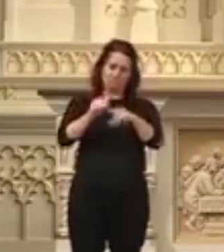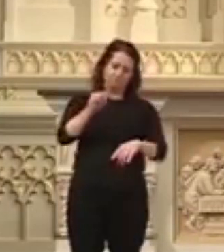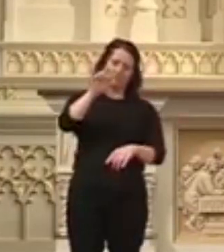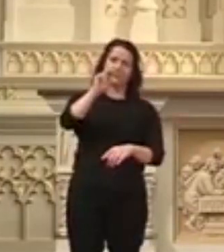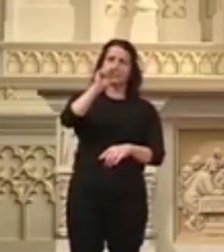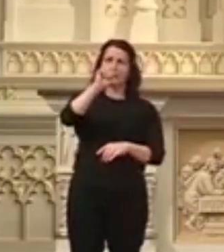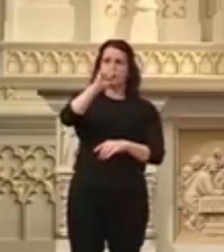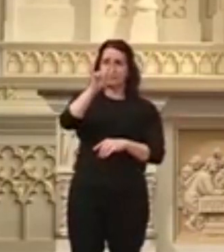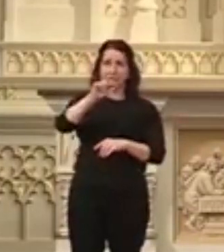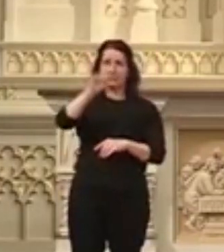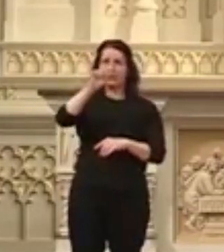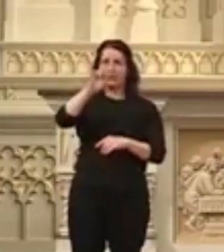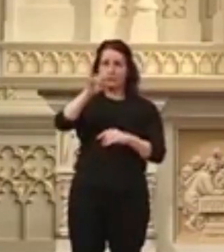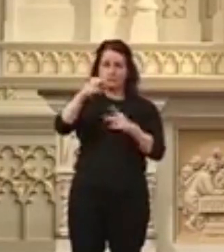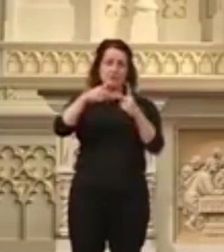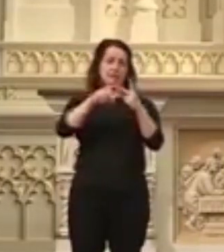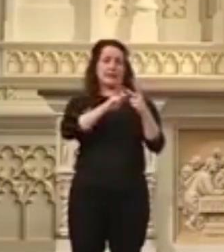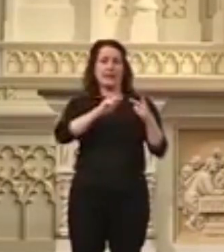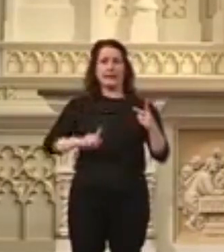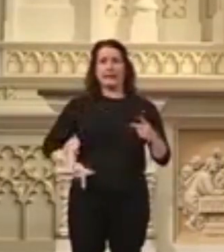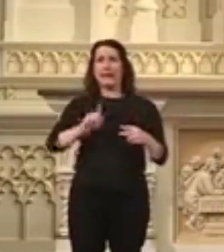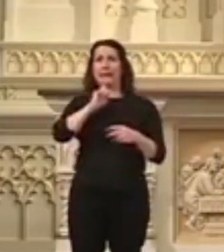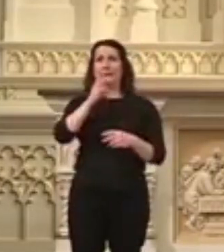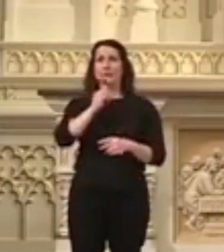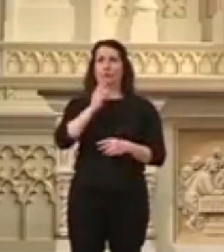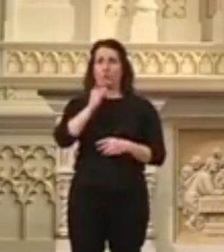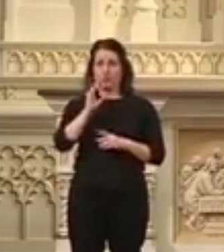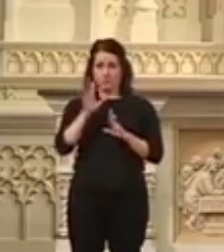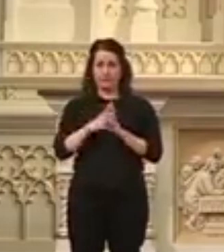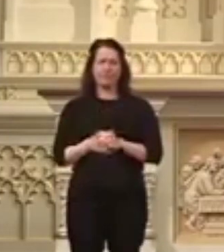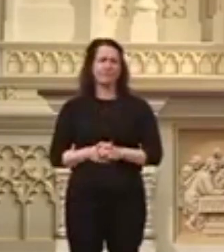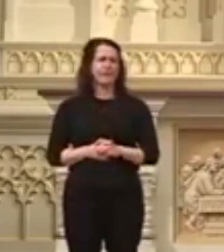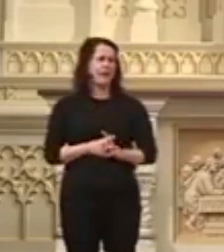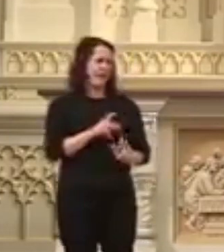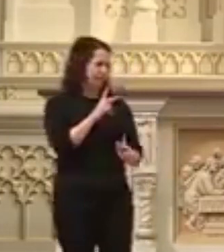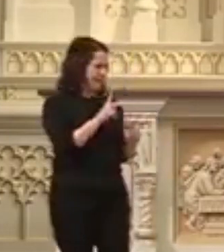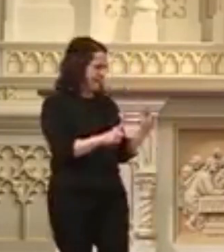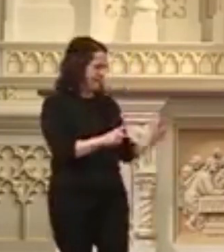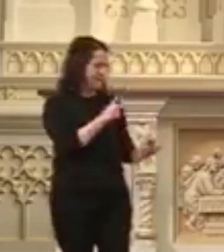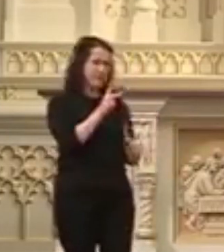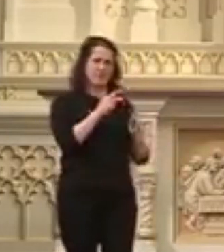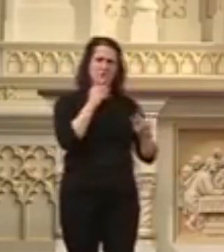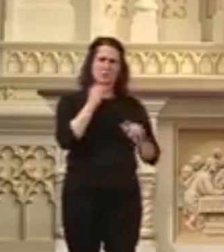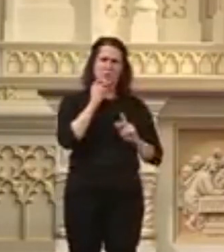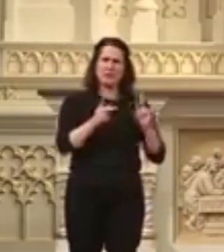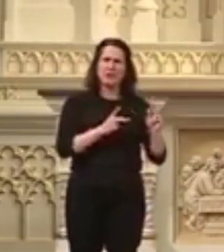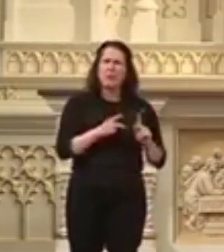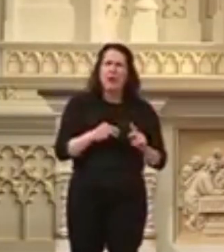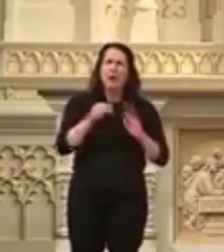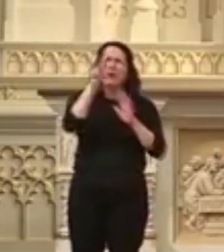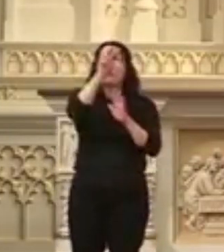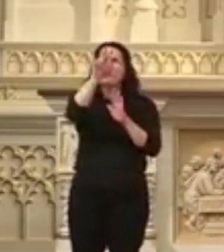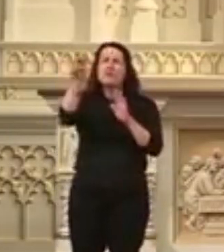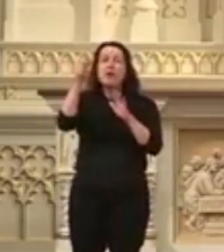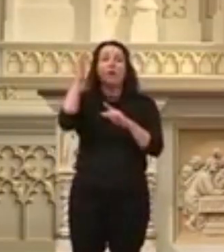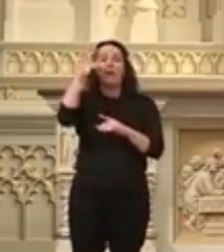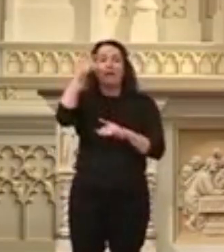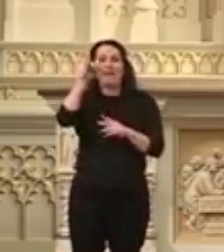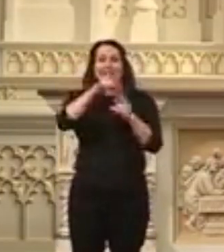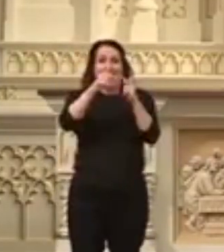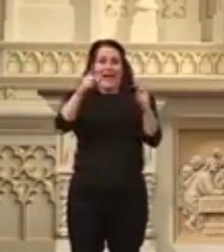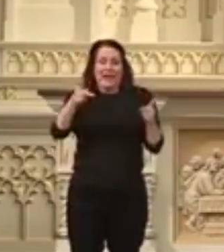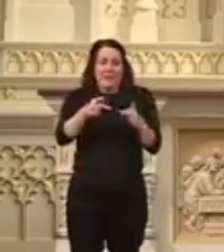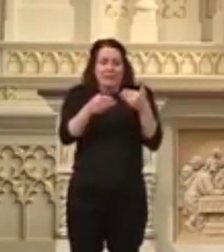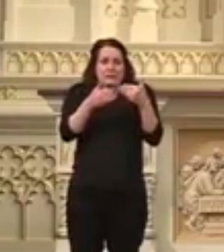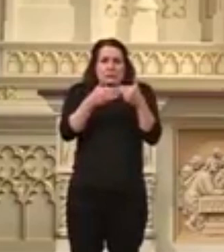of the Jews. Now many of the Jews read this inscription because the place where Jesus was crucified was